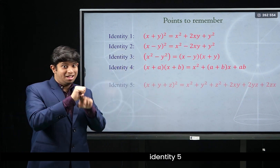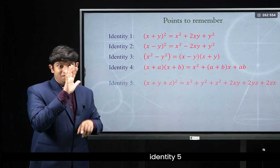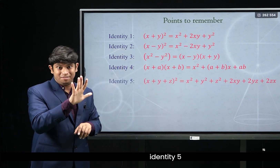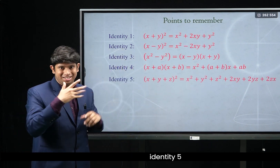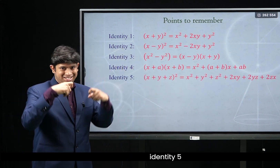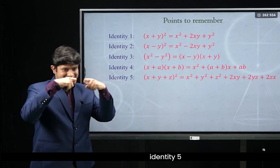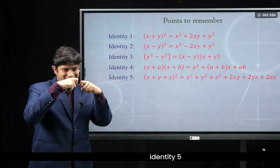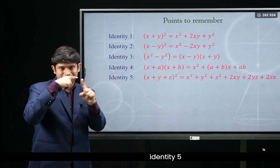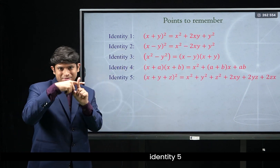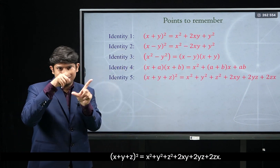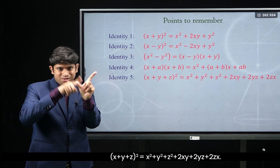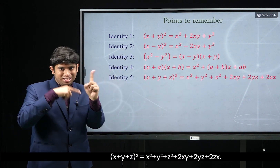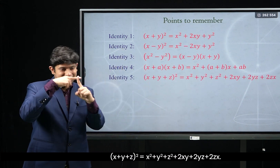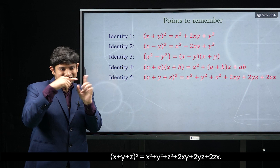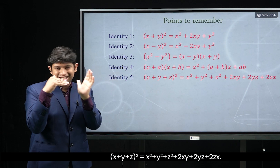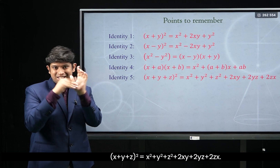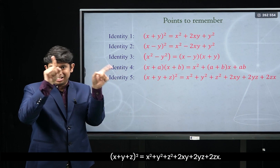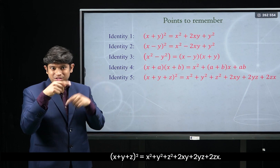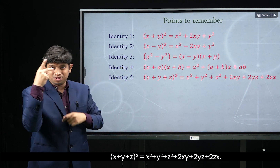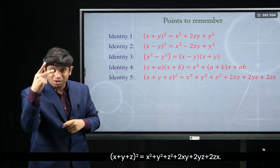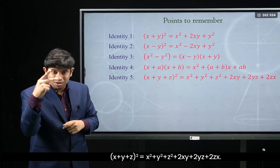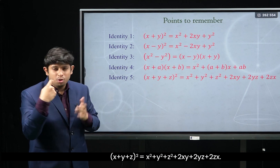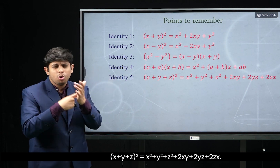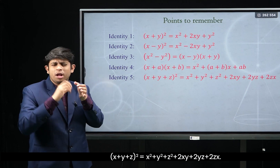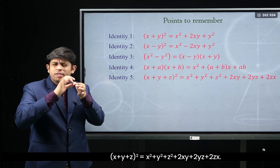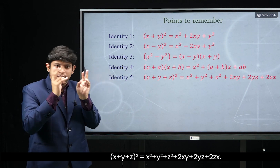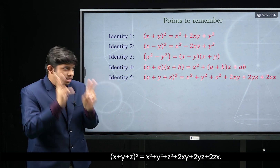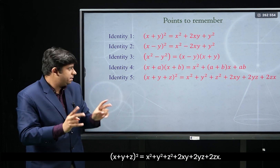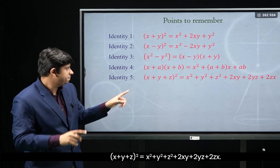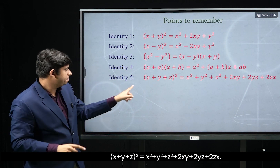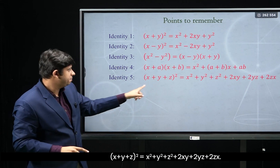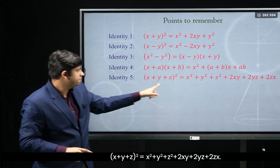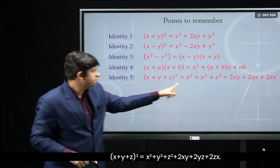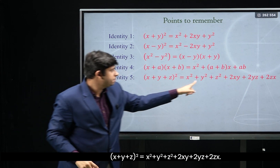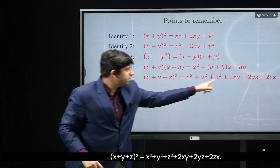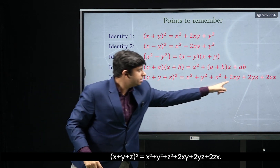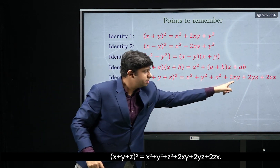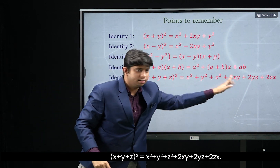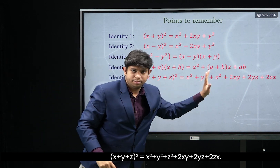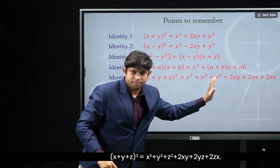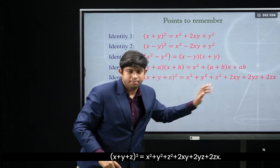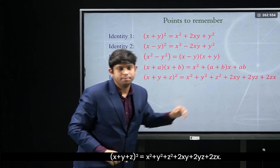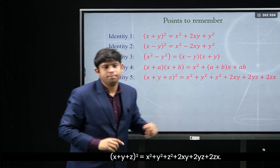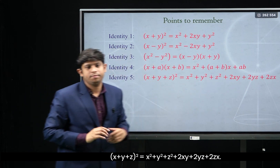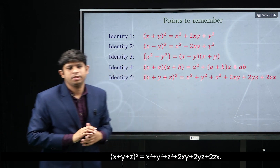Identity 5. X plus y plus z whole square is equal to x square plus y square plus z square plus 2xy plus 2yz plus